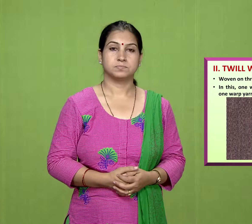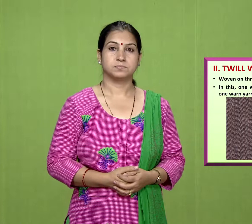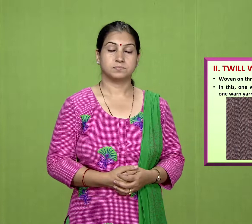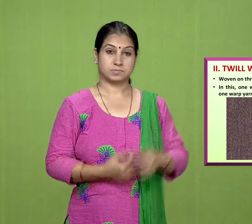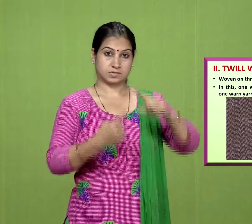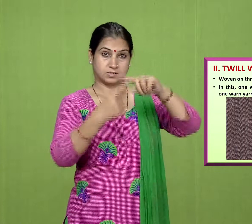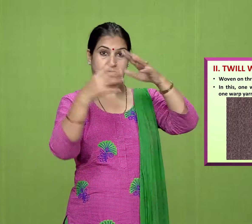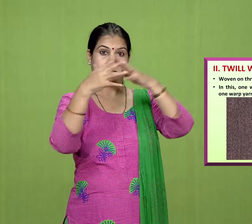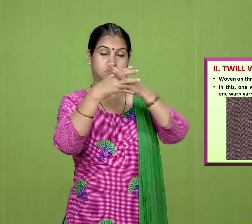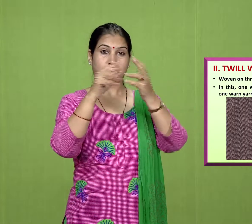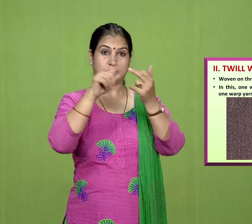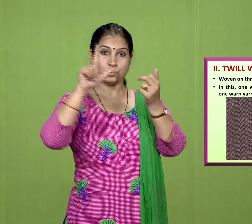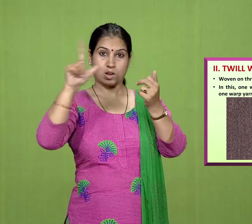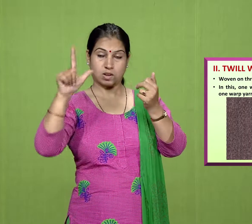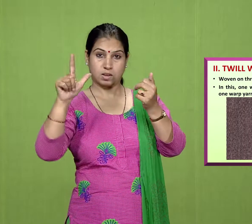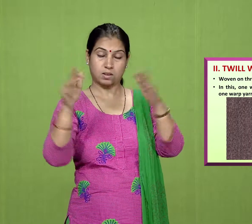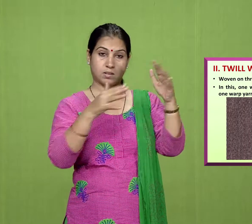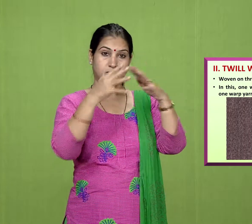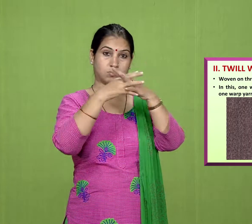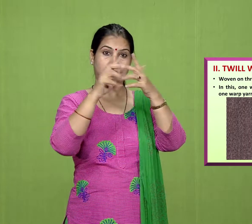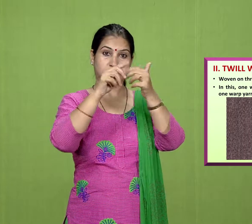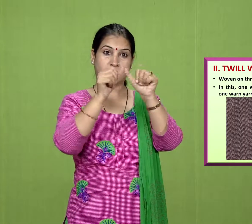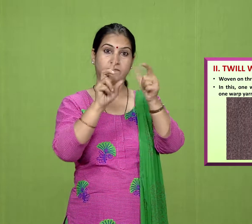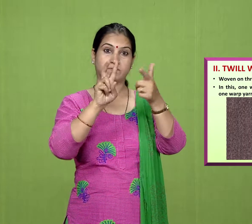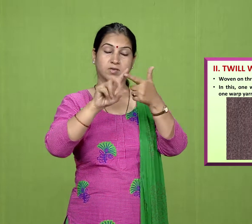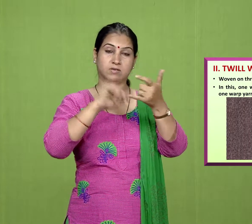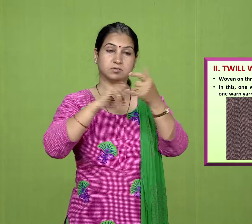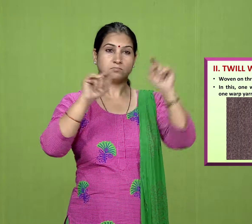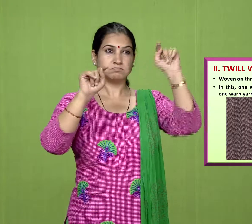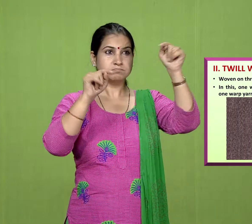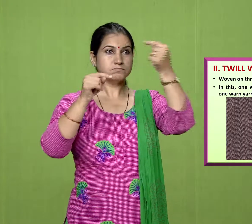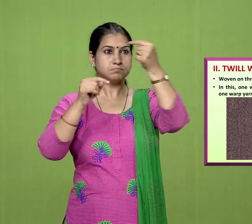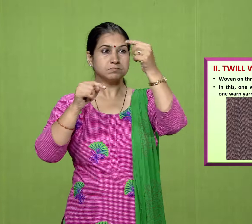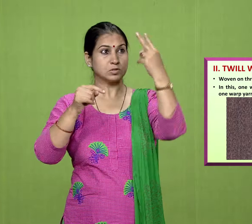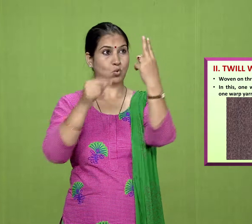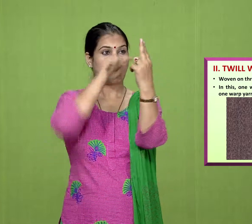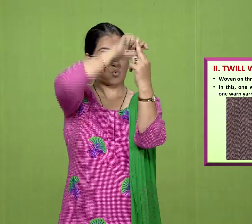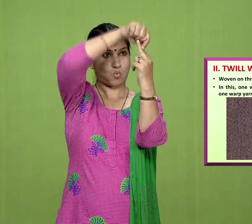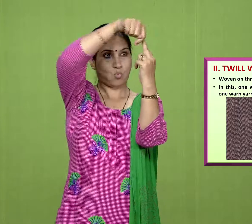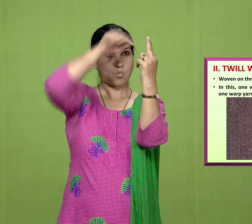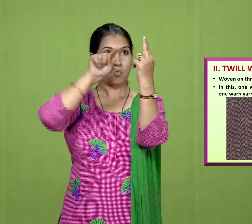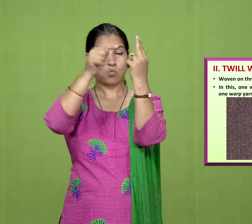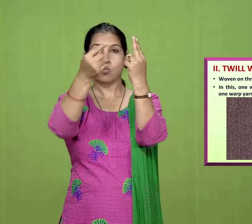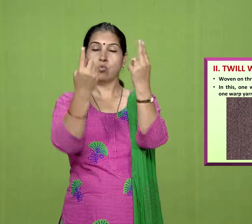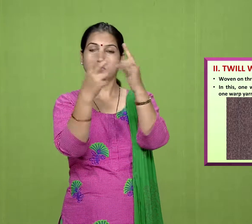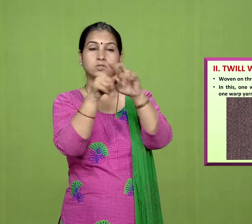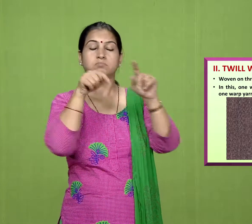Twill waves are woven tightly. That is why it is suitable for